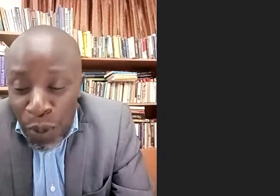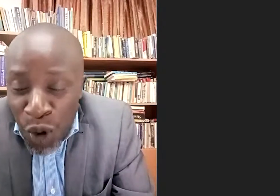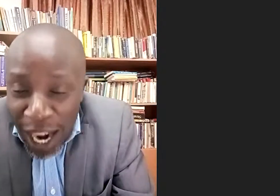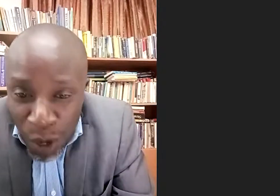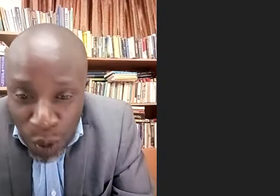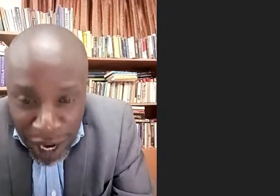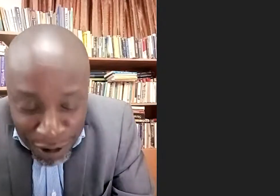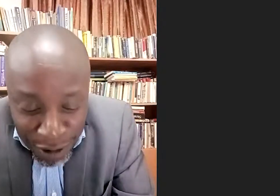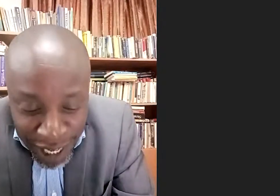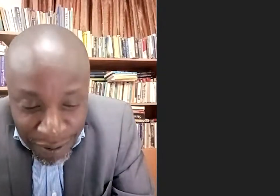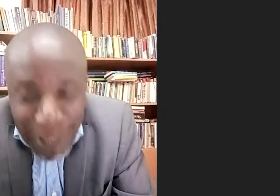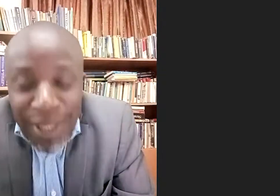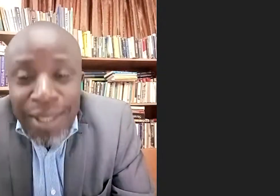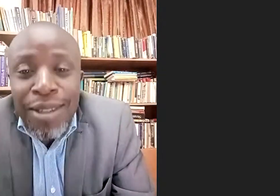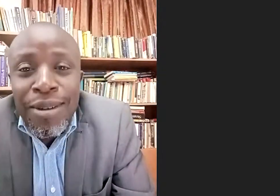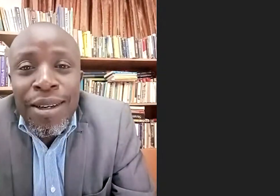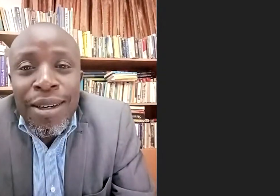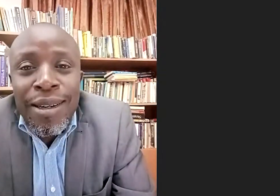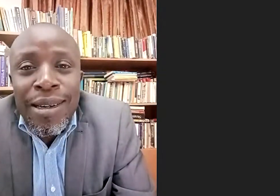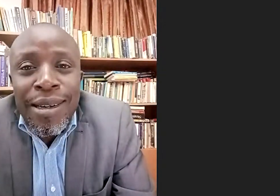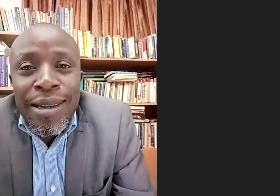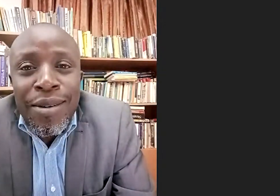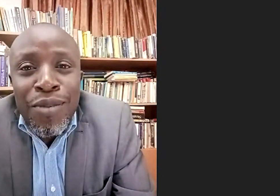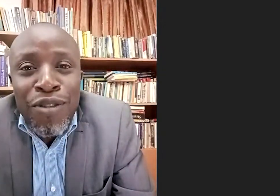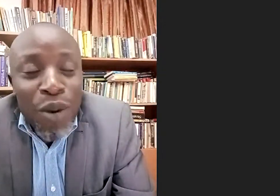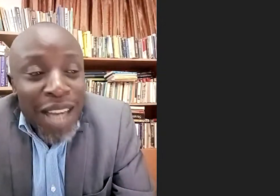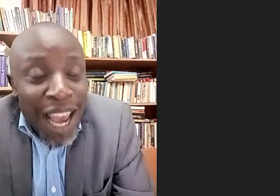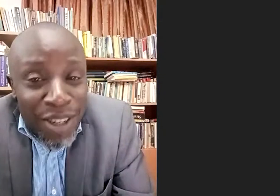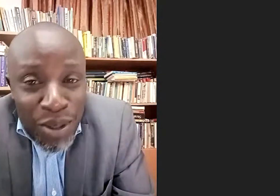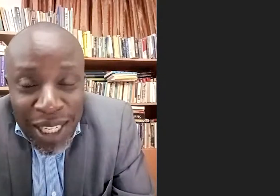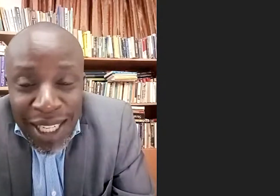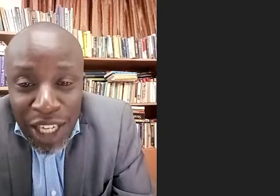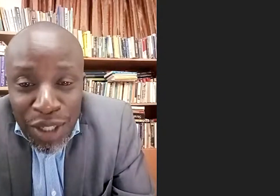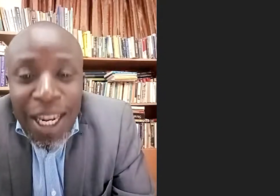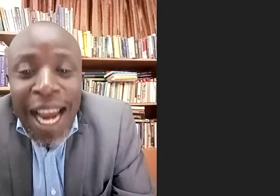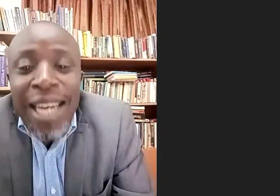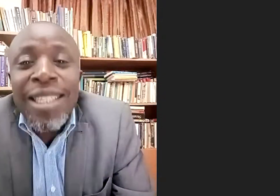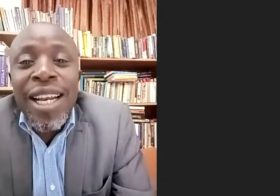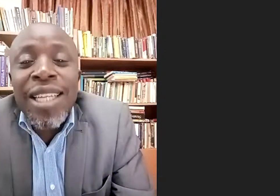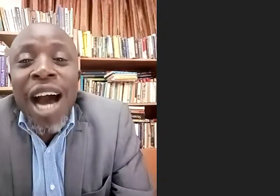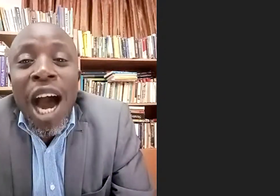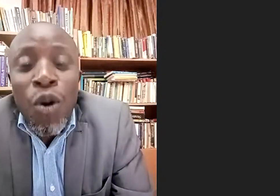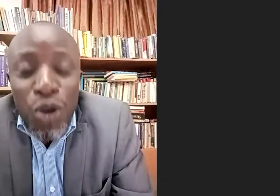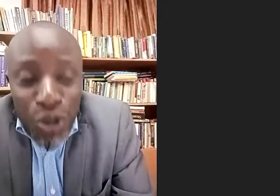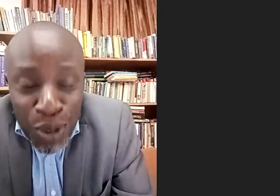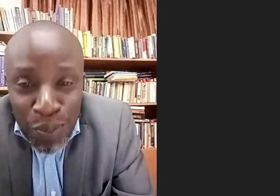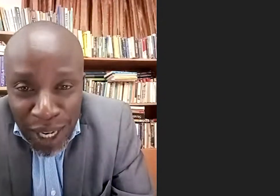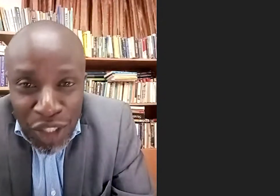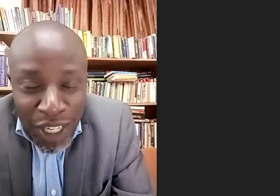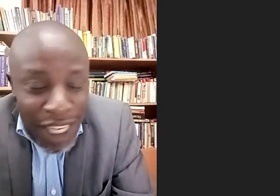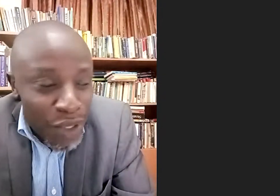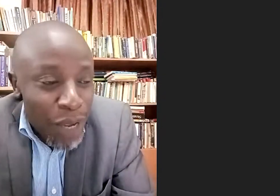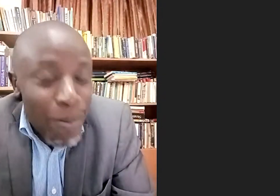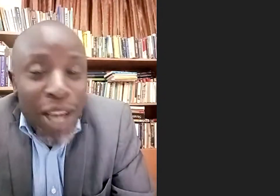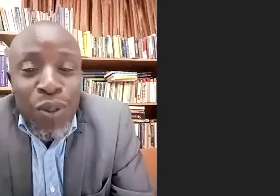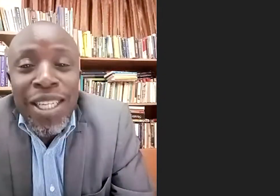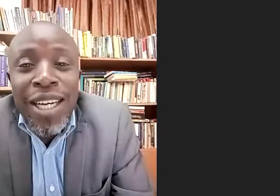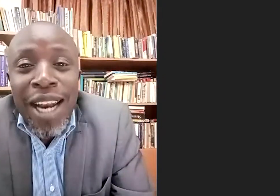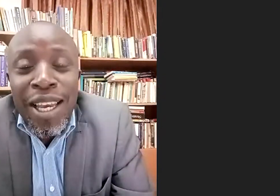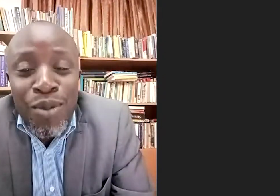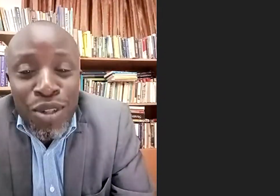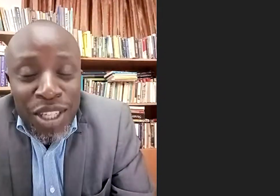I hope you had a wonderful day, but before we dive into the discussion, kindly tell us how you spent your day today